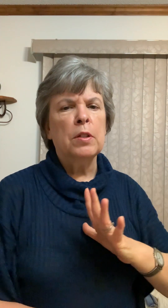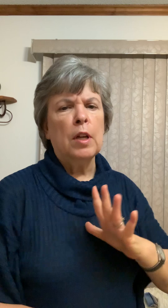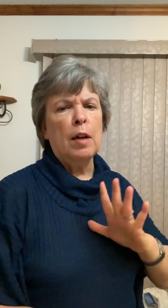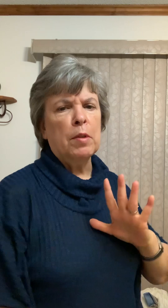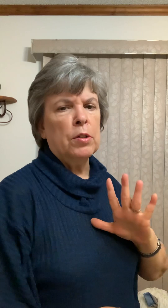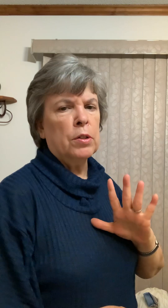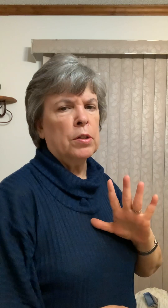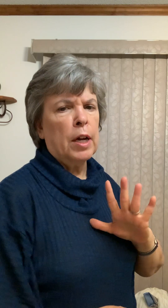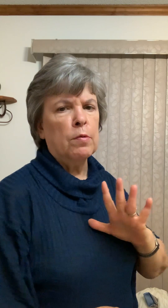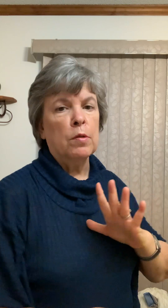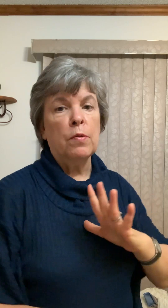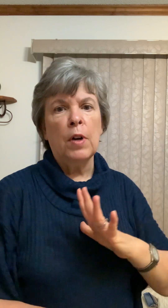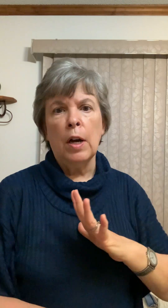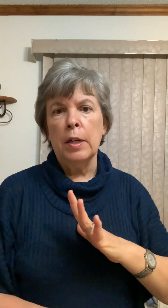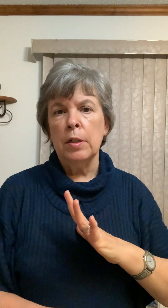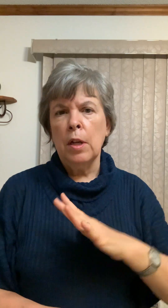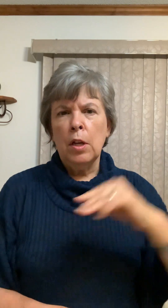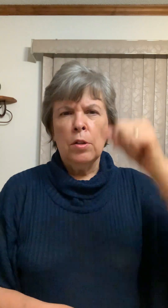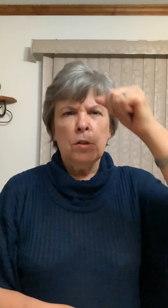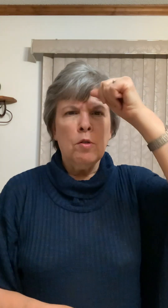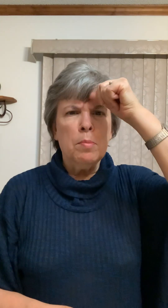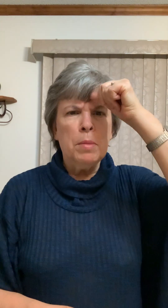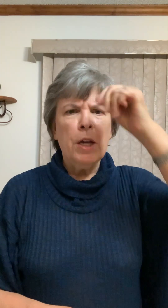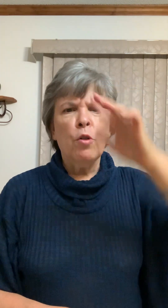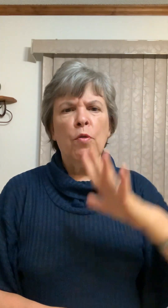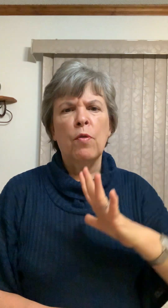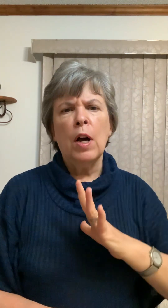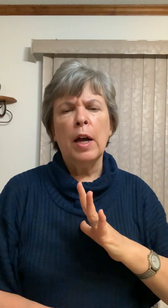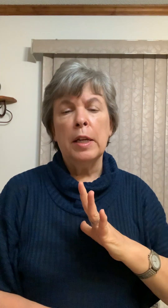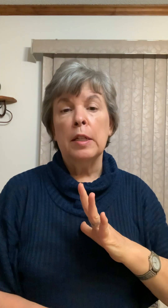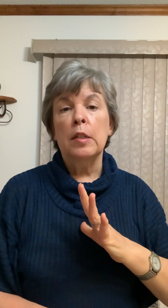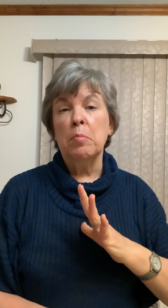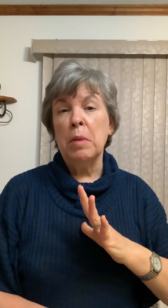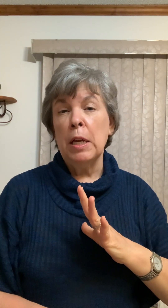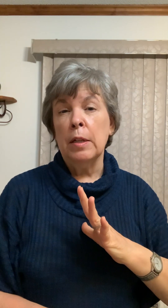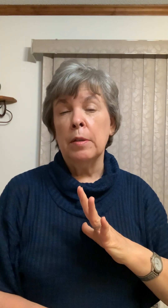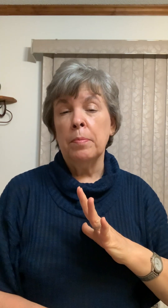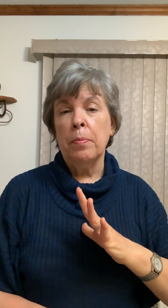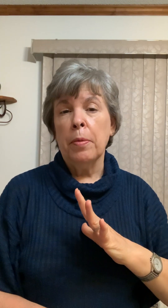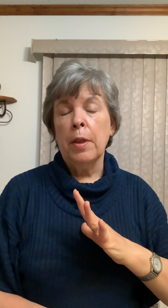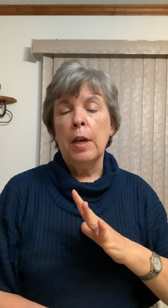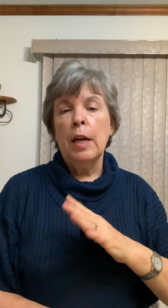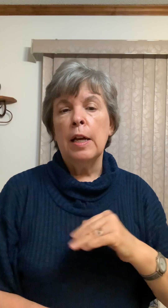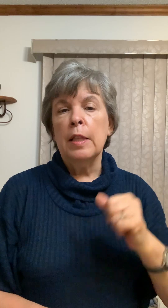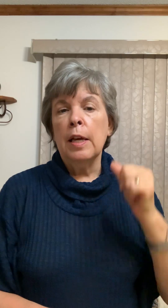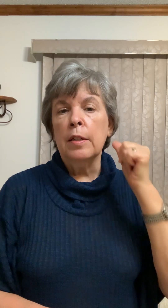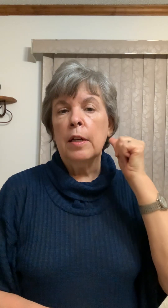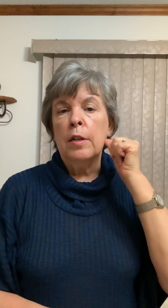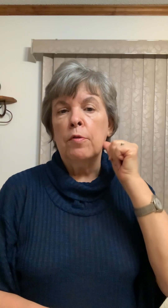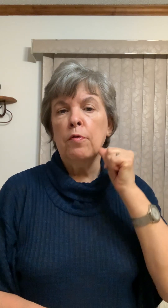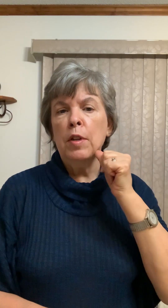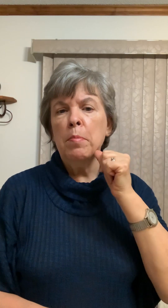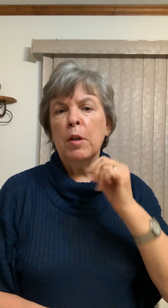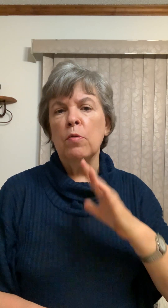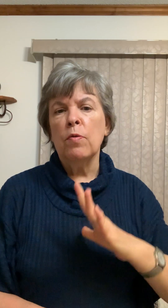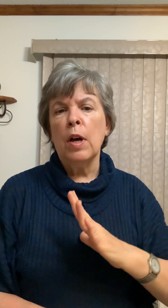sign, which is the sign for fine. So a male fine is a man, and then a female